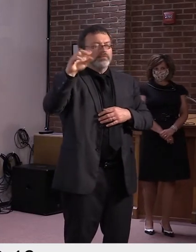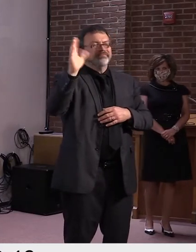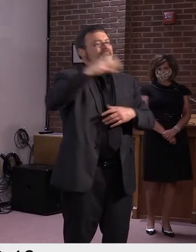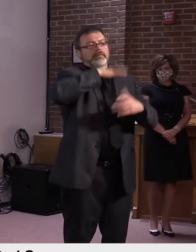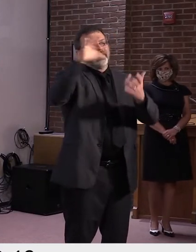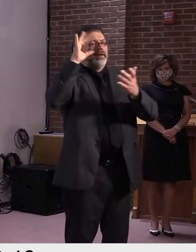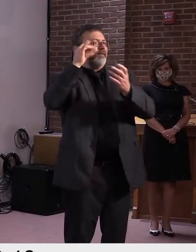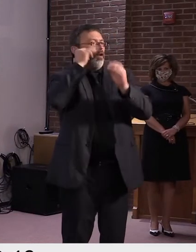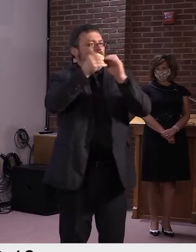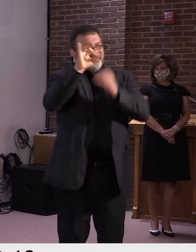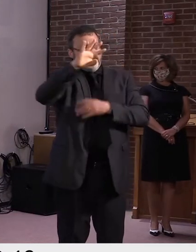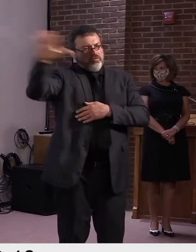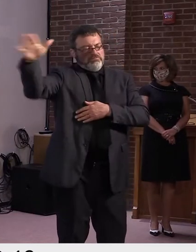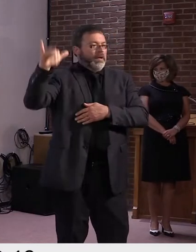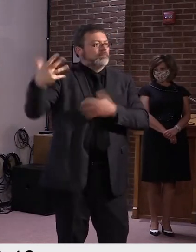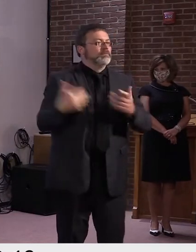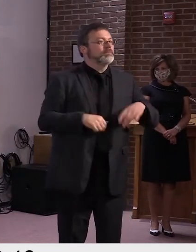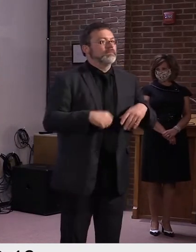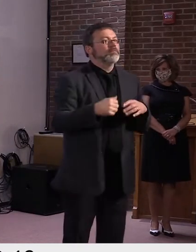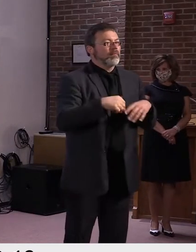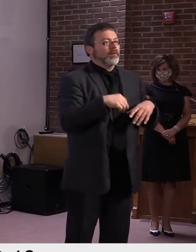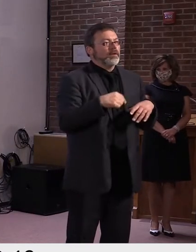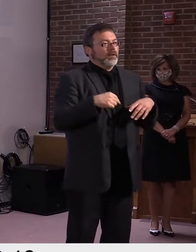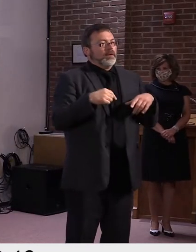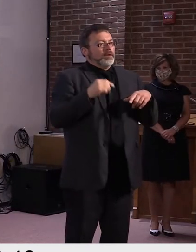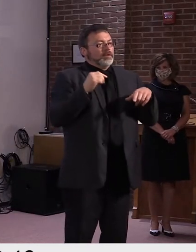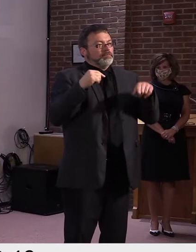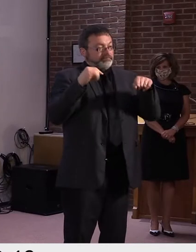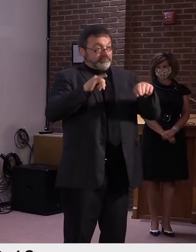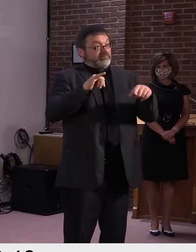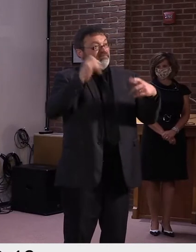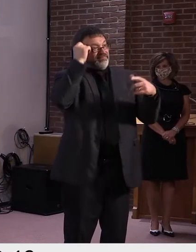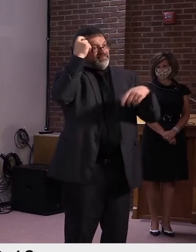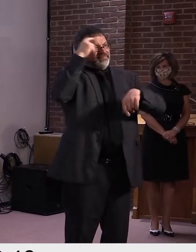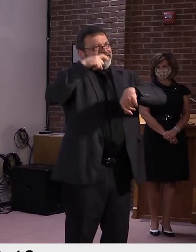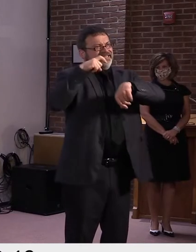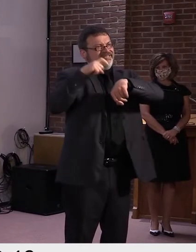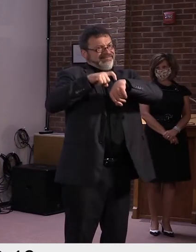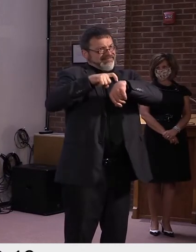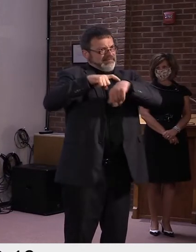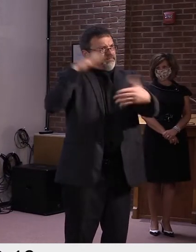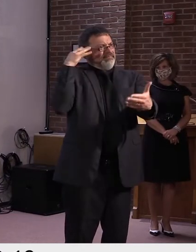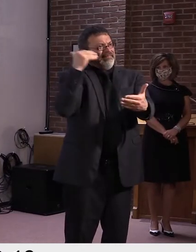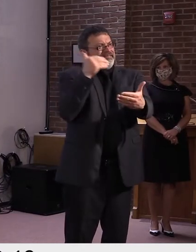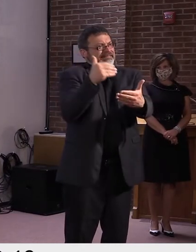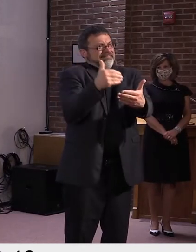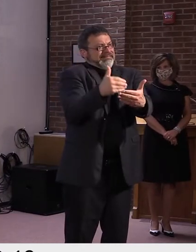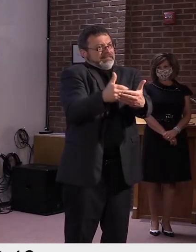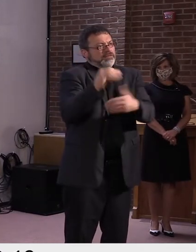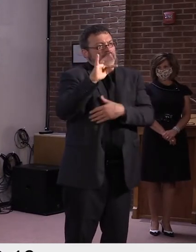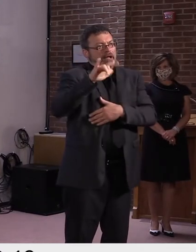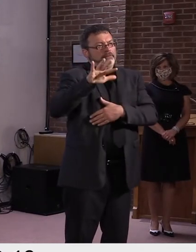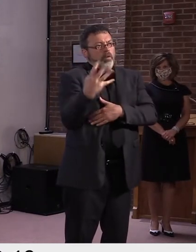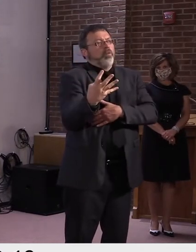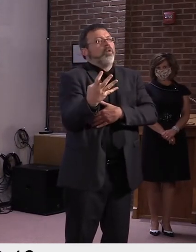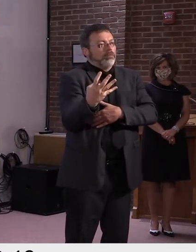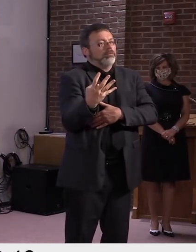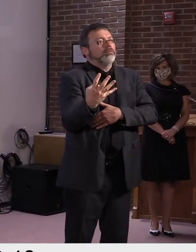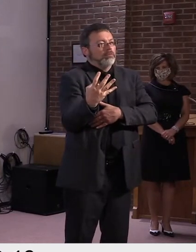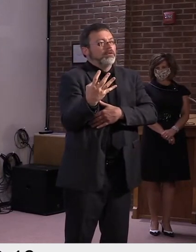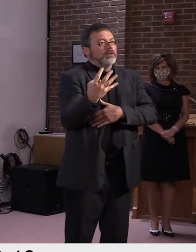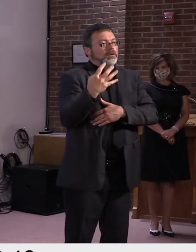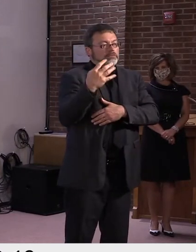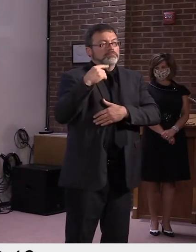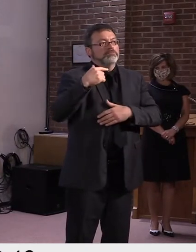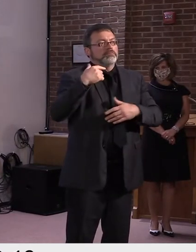as we get into the heart of summer, Secretary Curley will give details on our upcoming state park opening, as well as